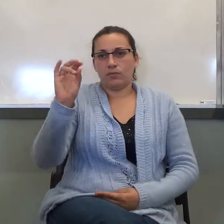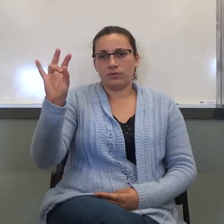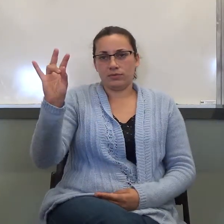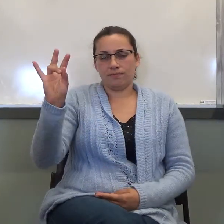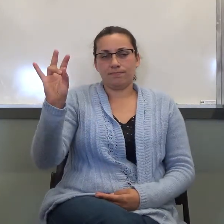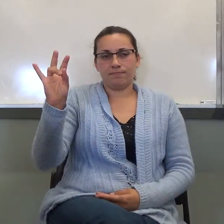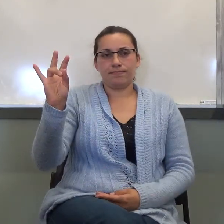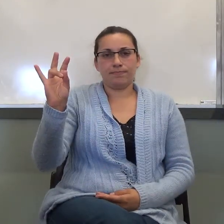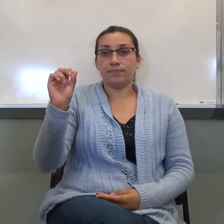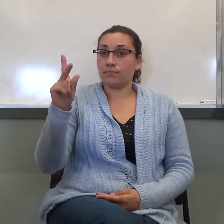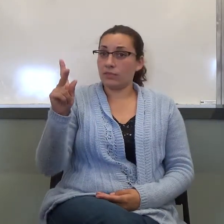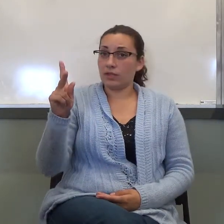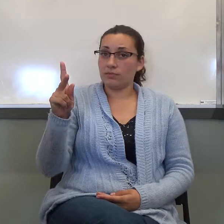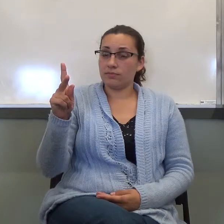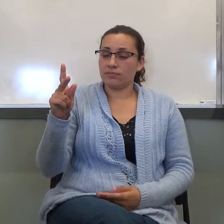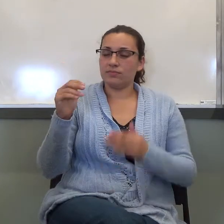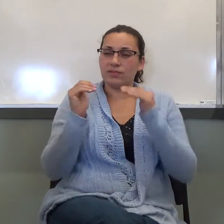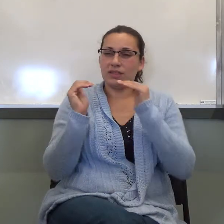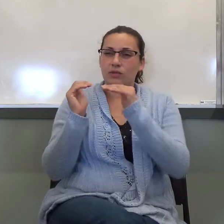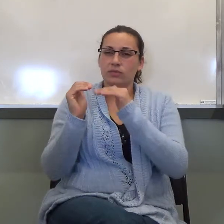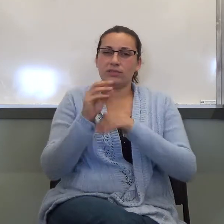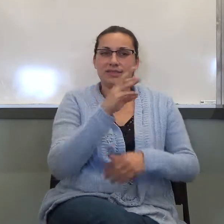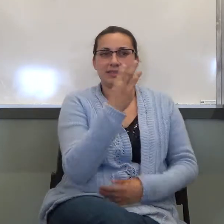Okay, that gives us a 16, carrying, that's going to be